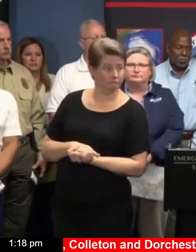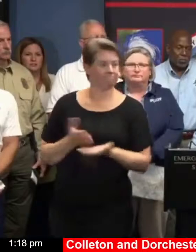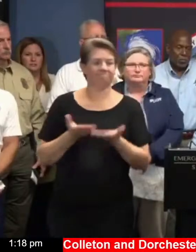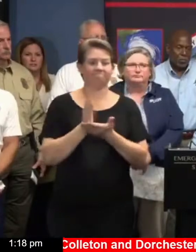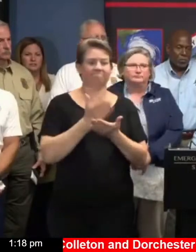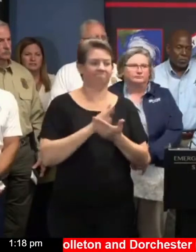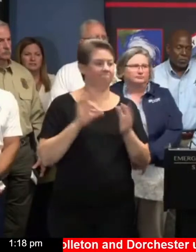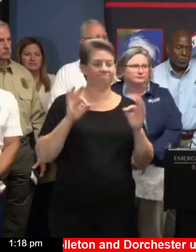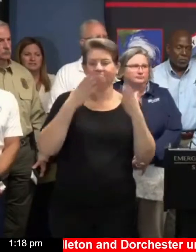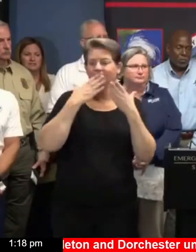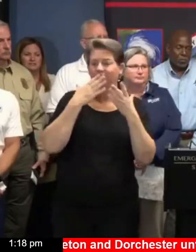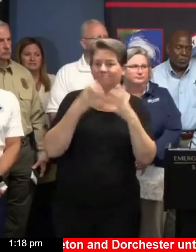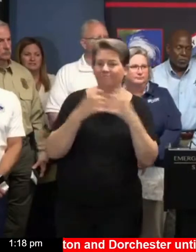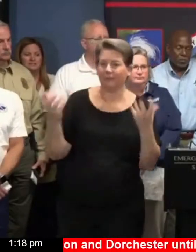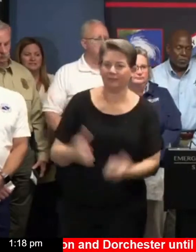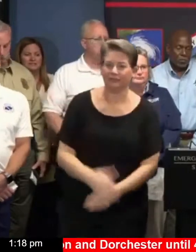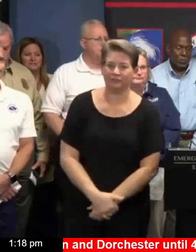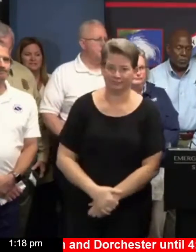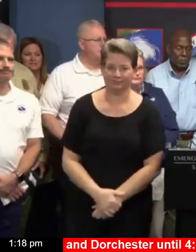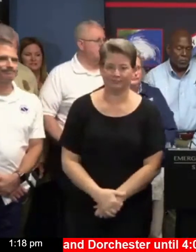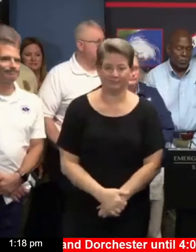All right. Thank you very much.